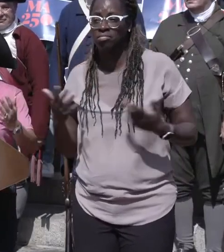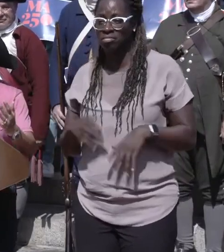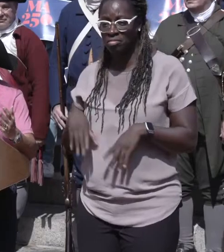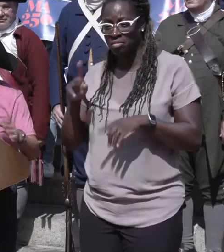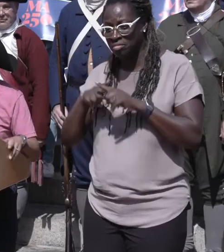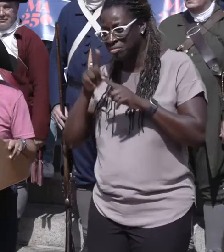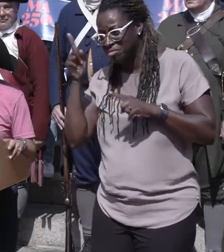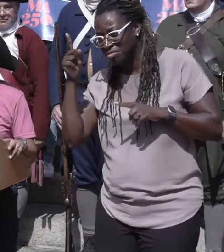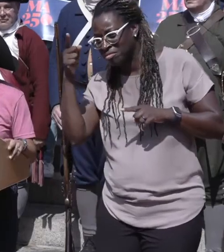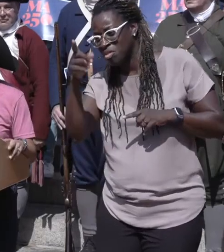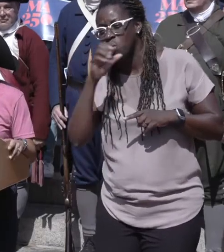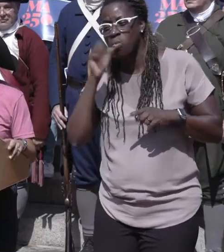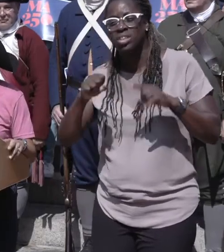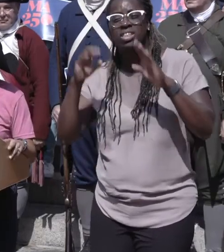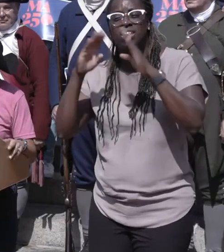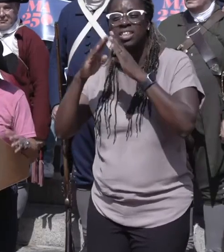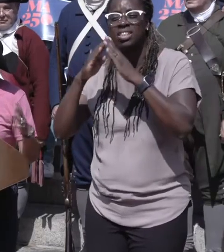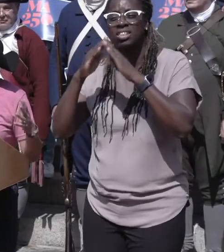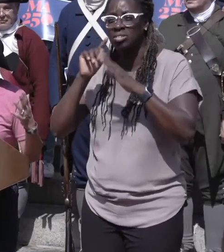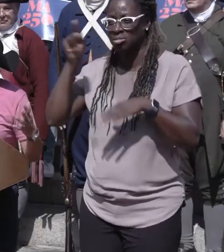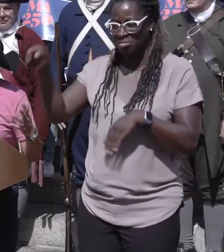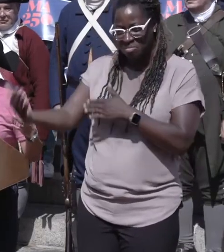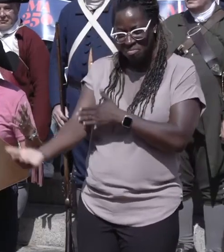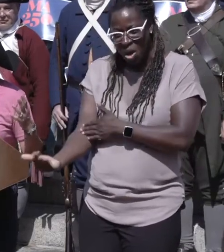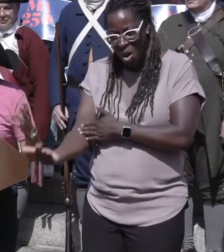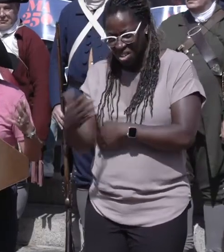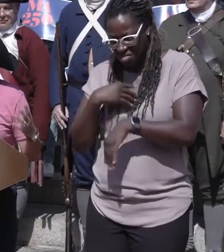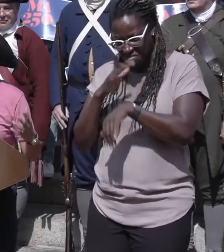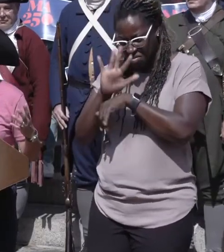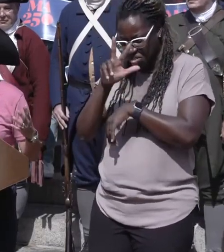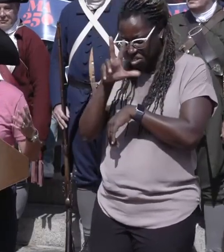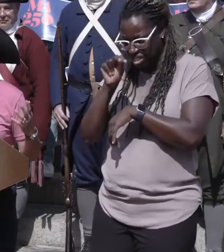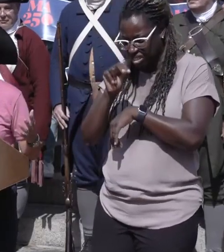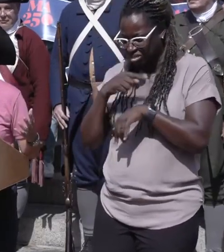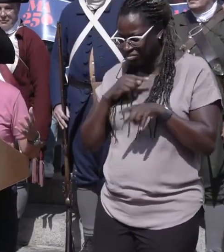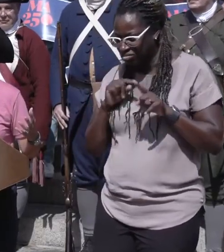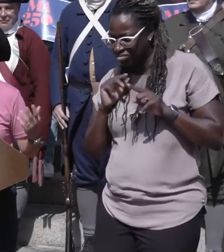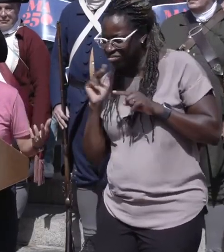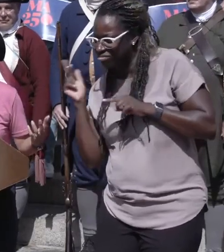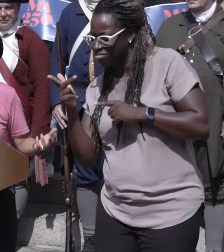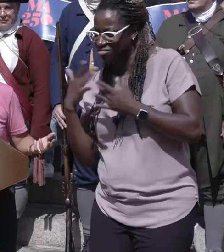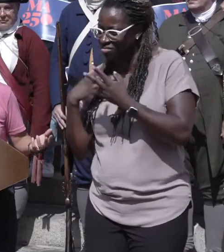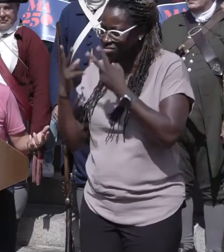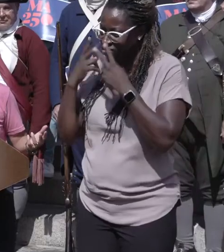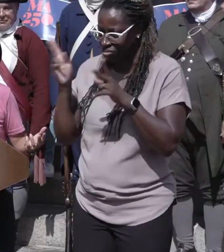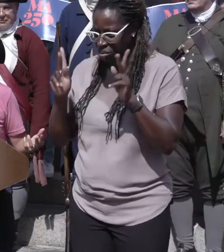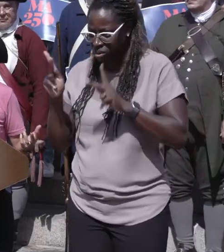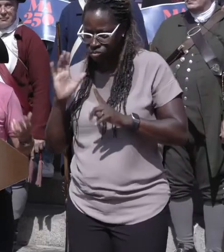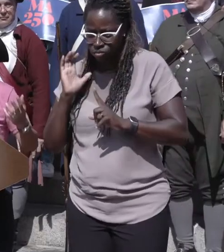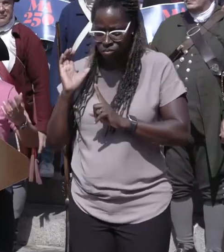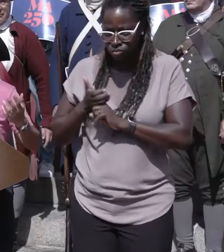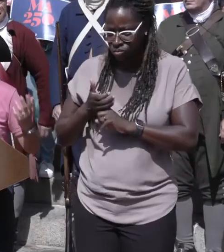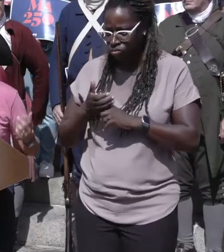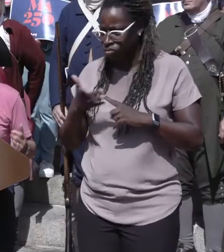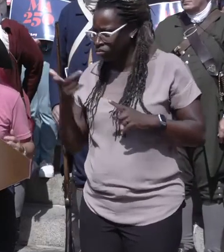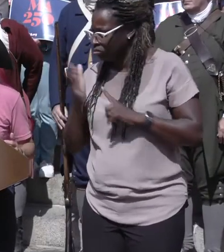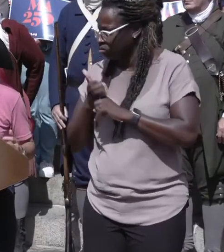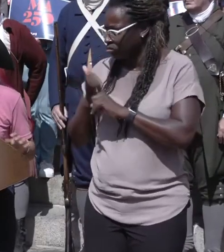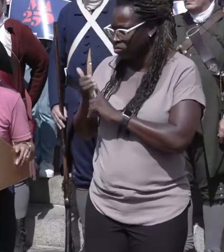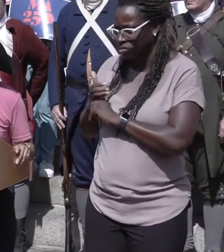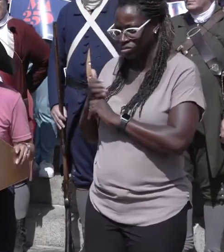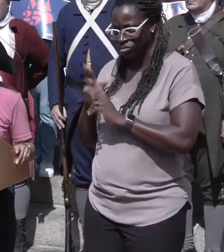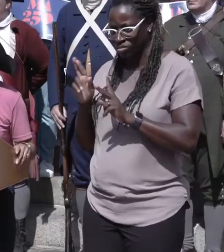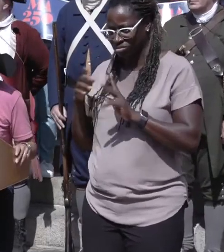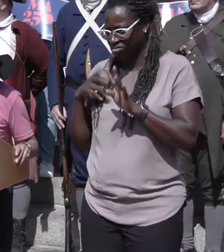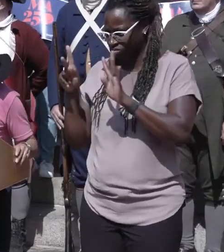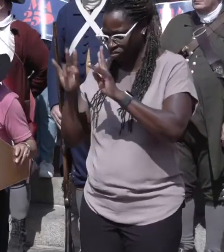the reenactment, and you see this very ragtag small group of people without any weapons kind of standing together on